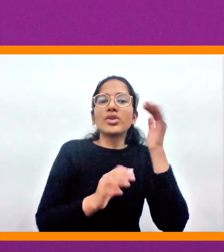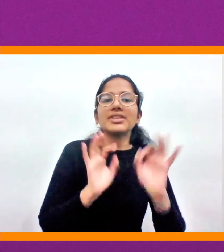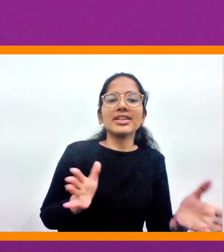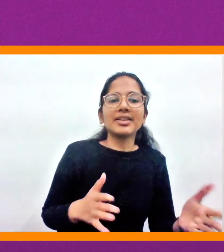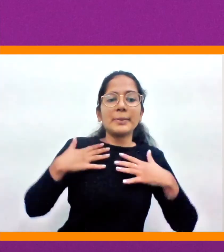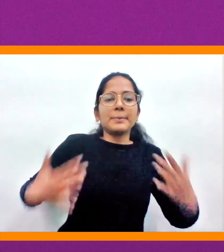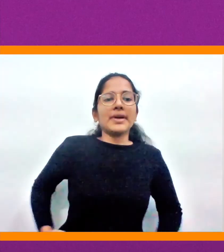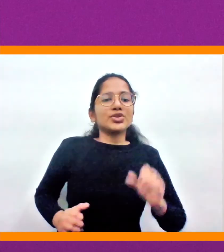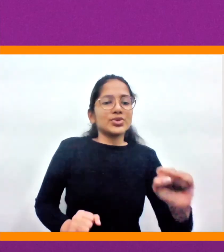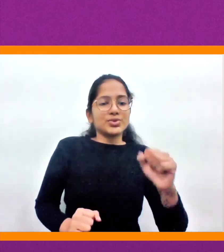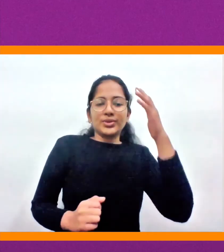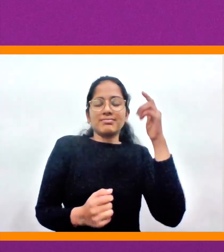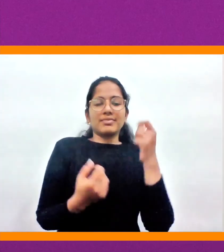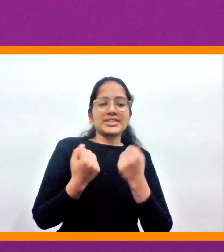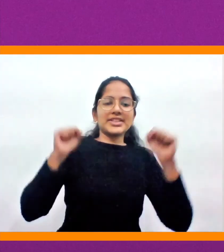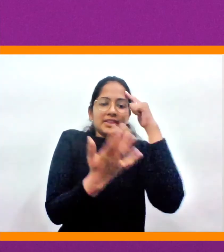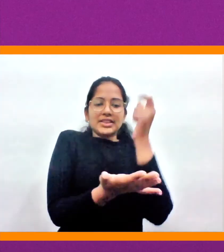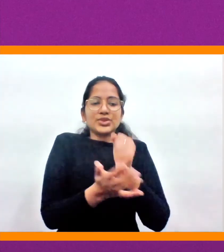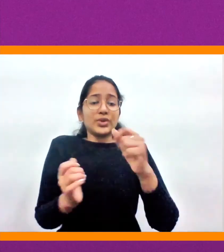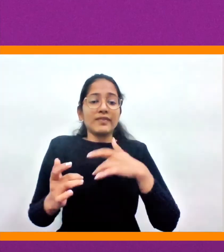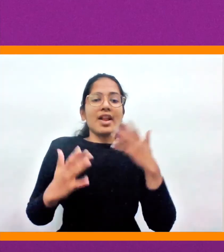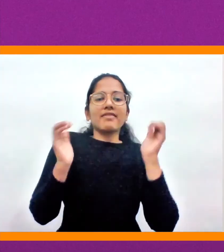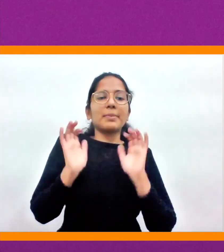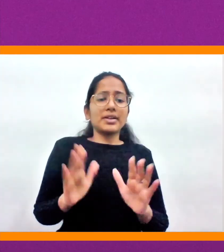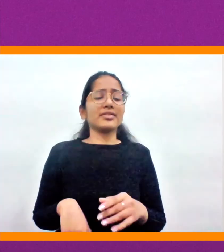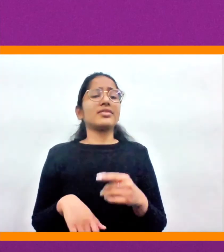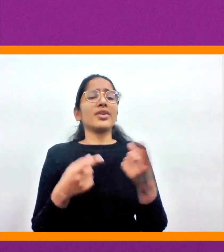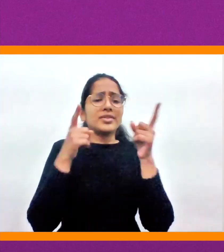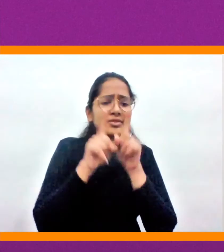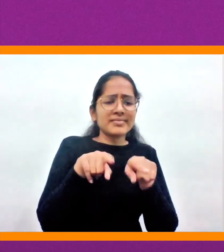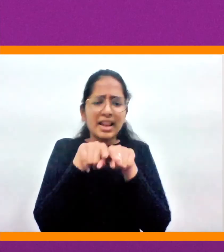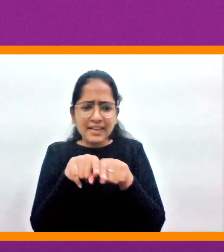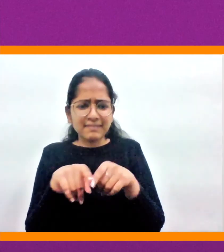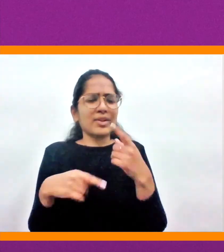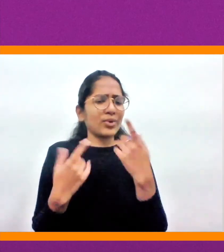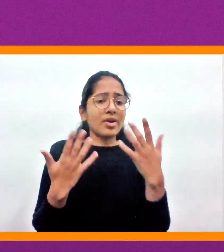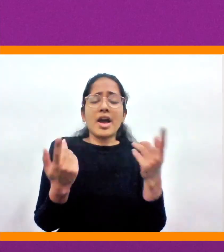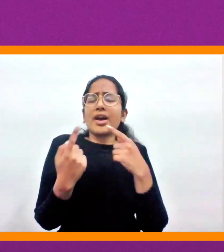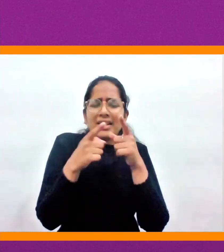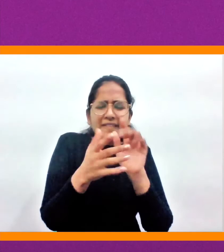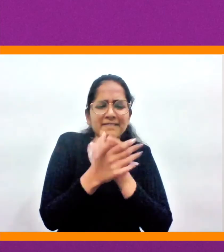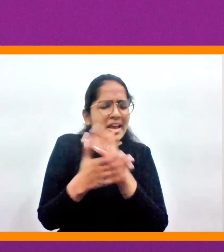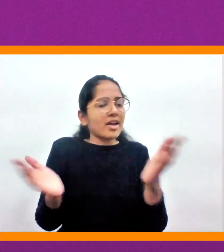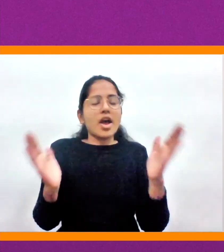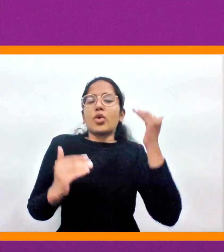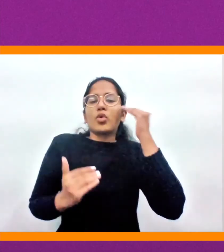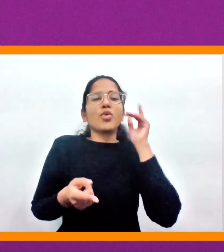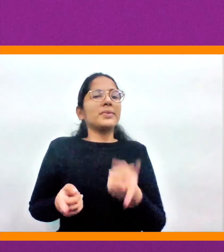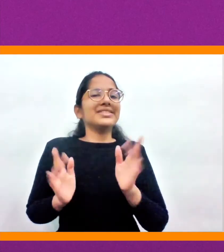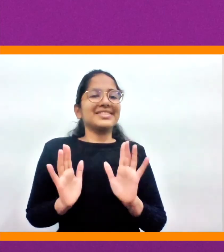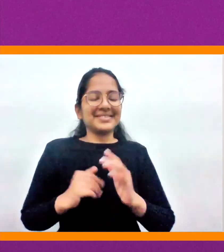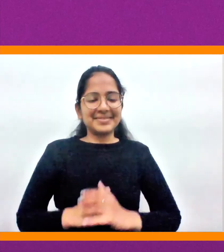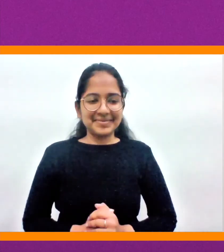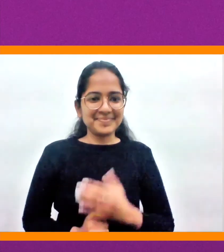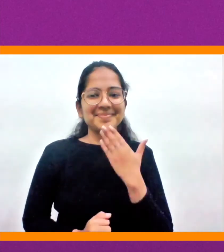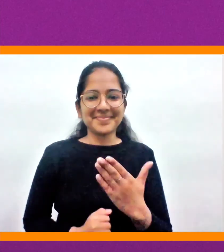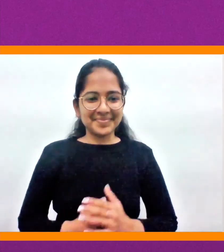in acknowledging and respecting the body autonomy of another person, whether they are your partner, a friend, or a